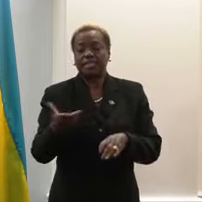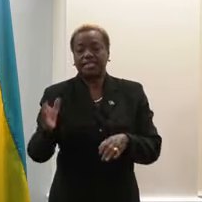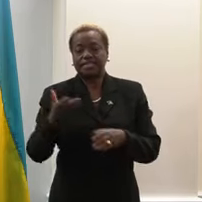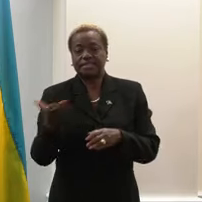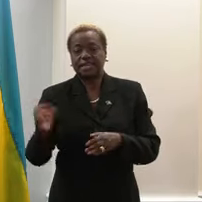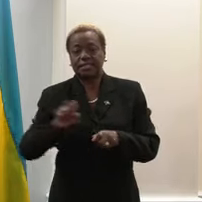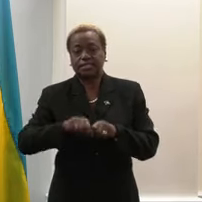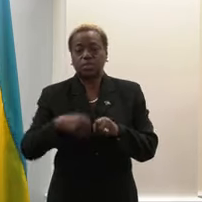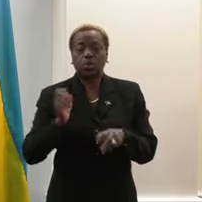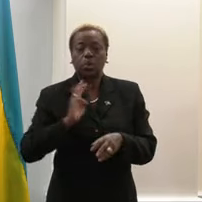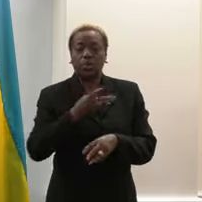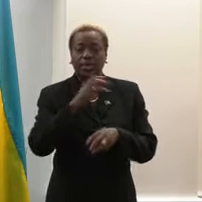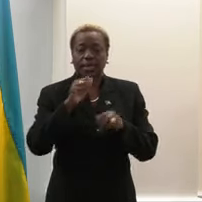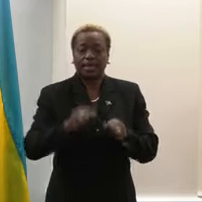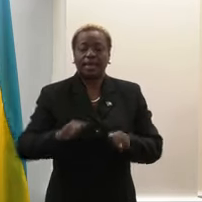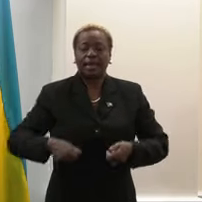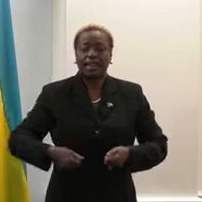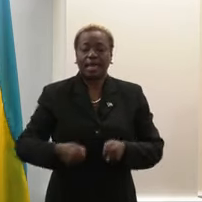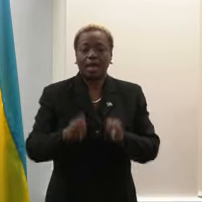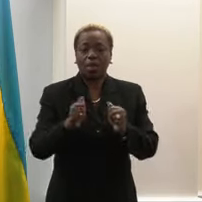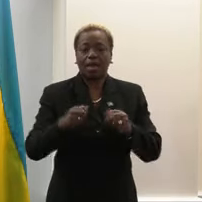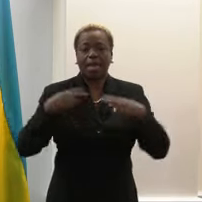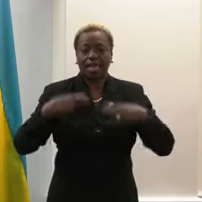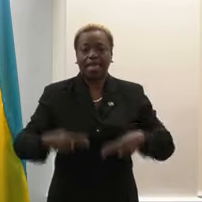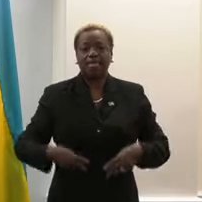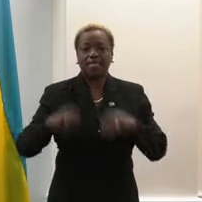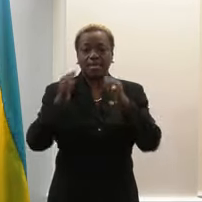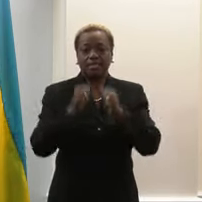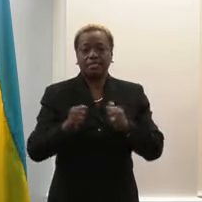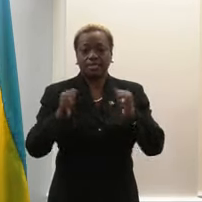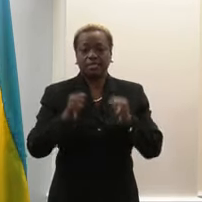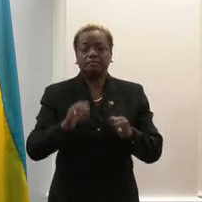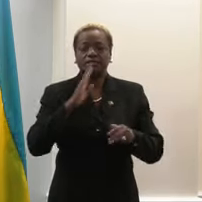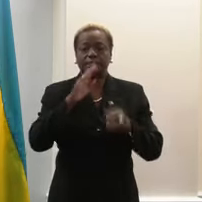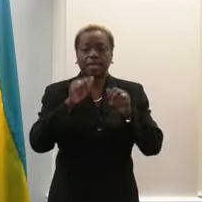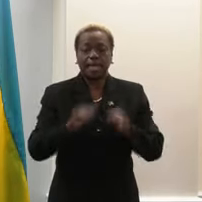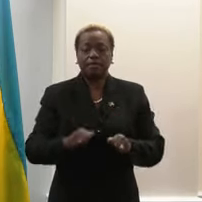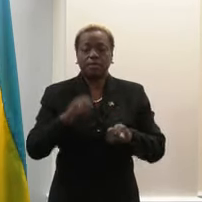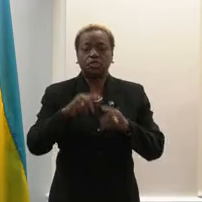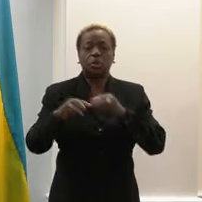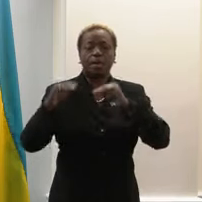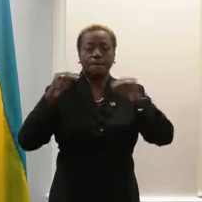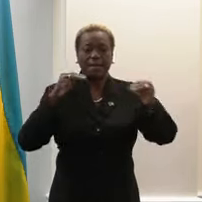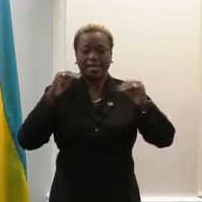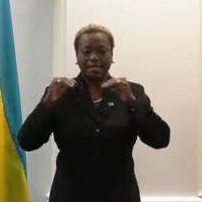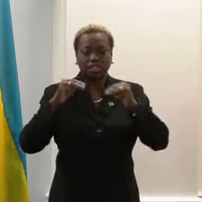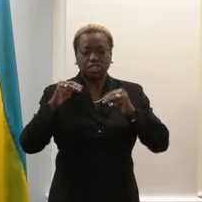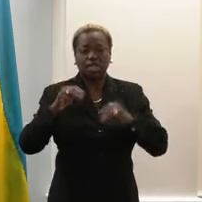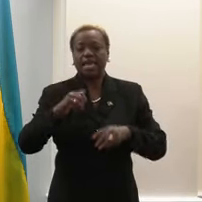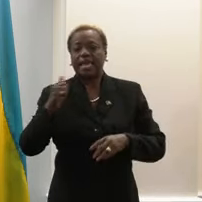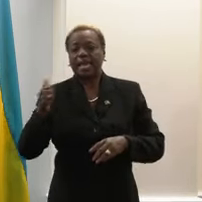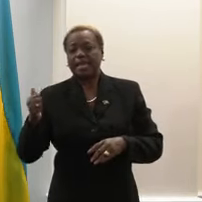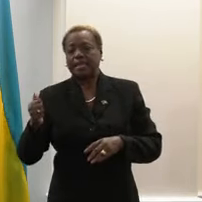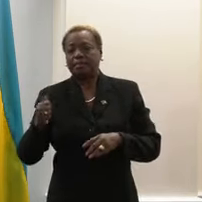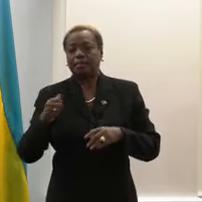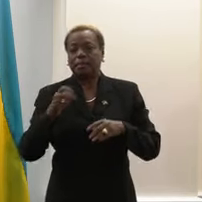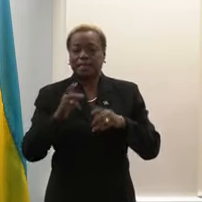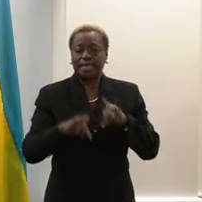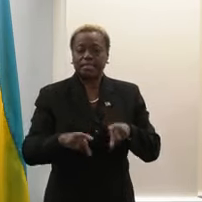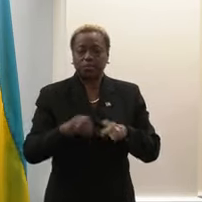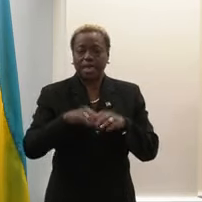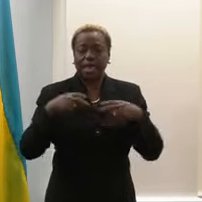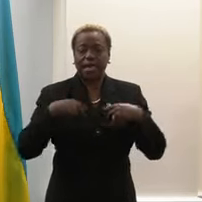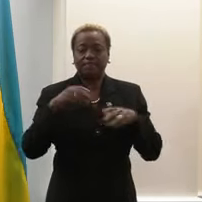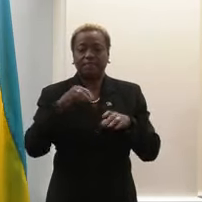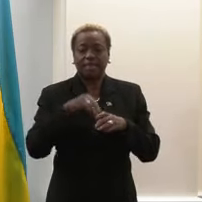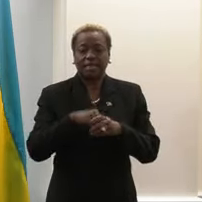could actually allow our health system to be able to manage, you know, any cases that we would have in country.